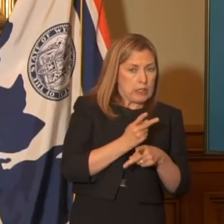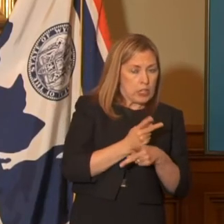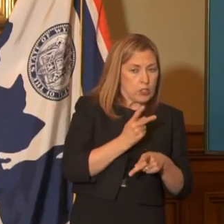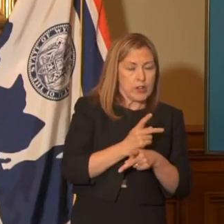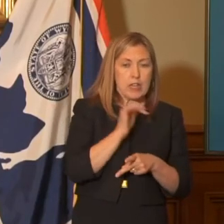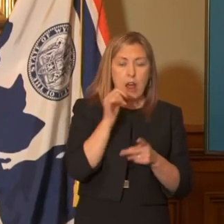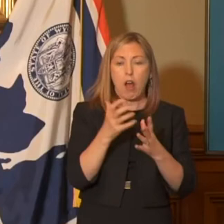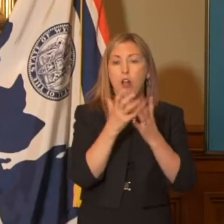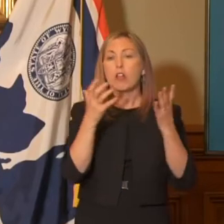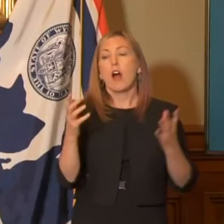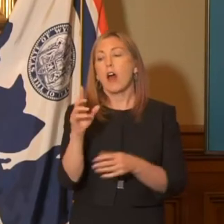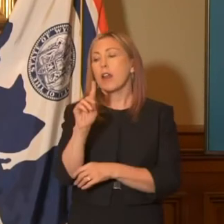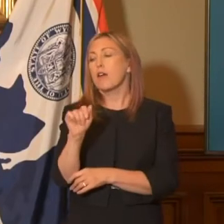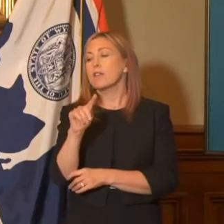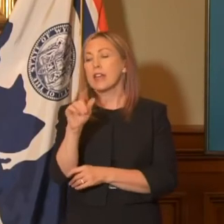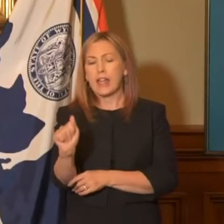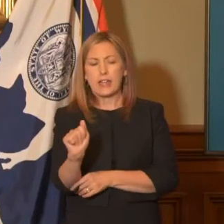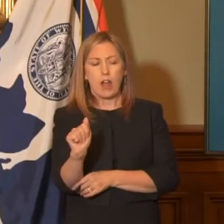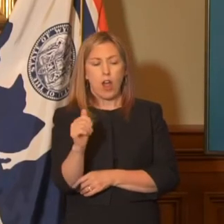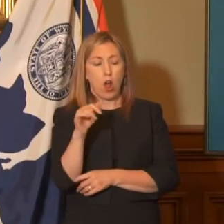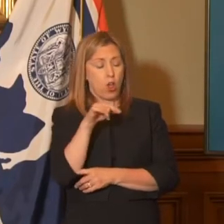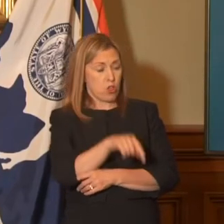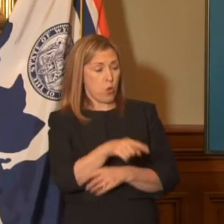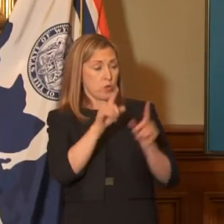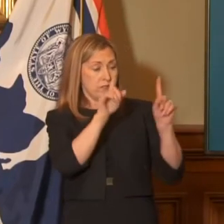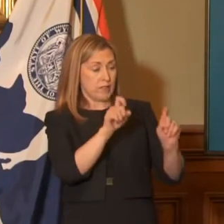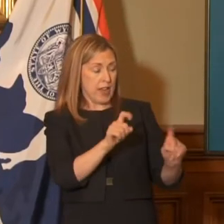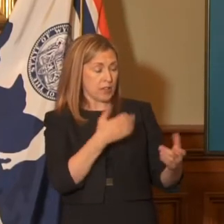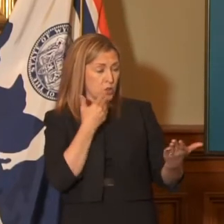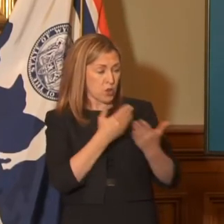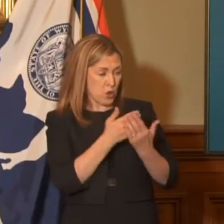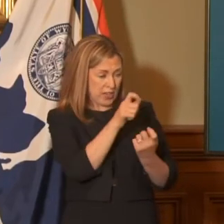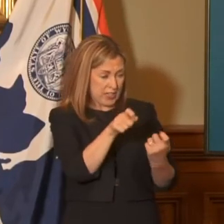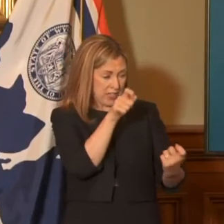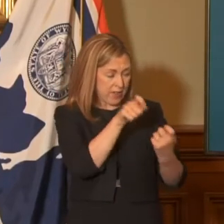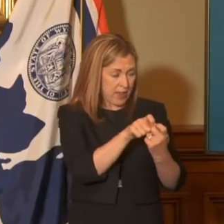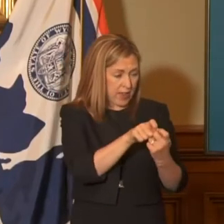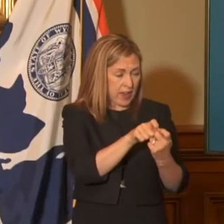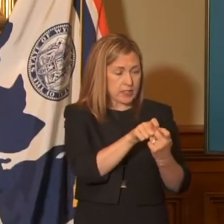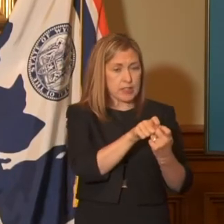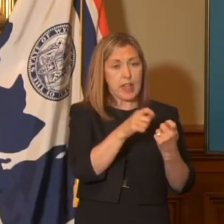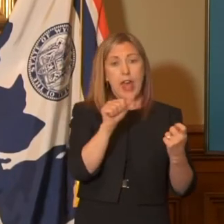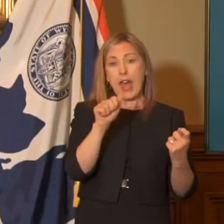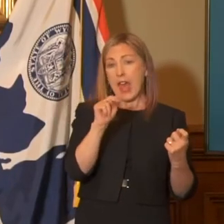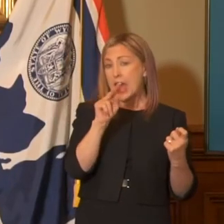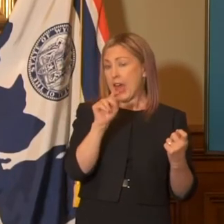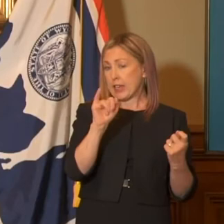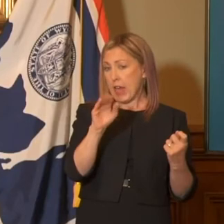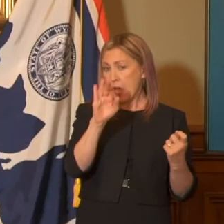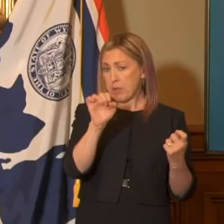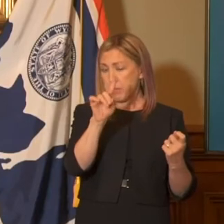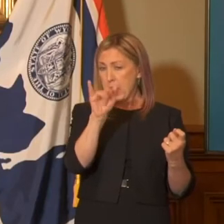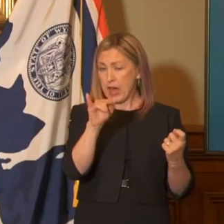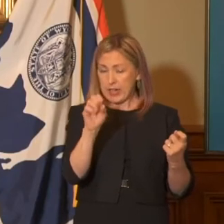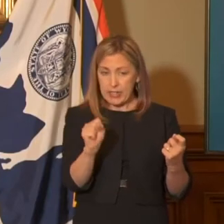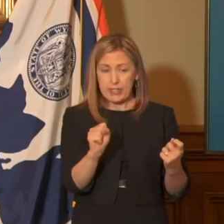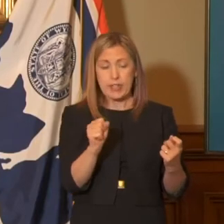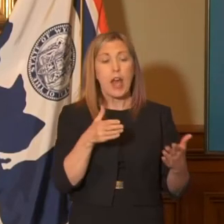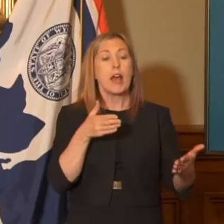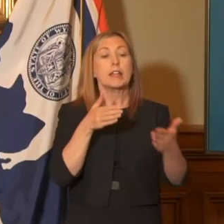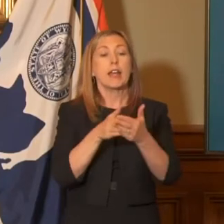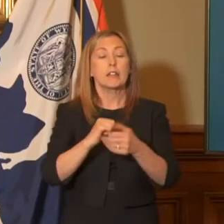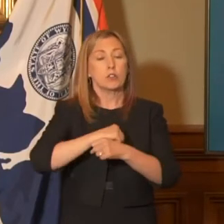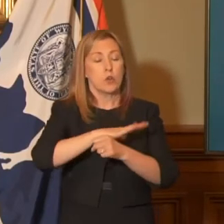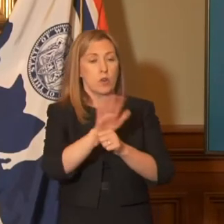data yet about how good those tests are at detecting the specific antibodies against the coronavirus that